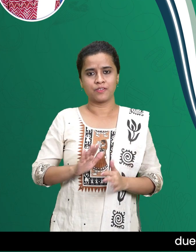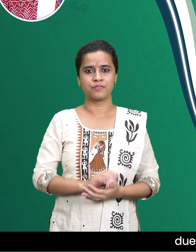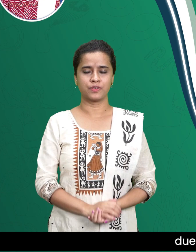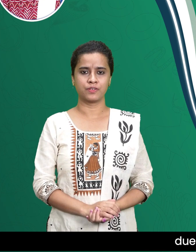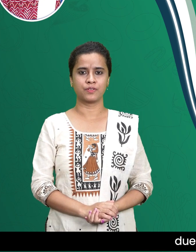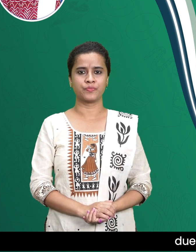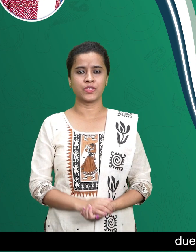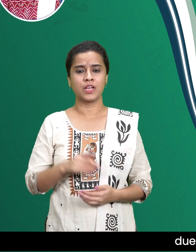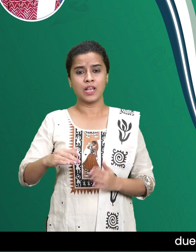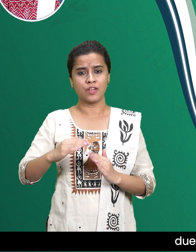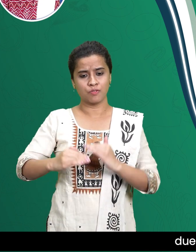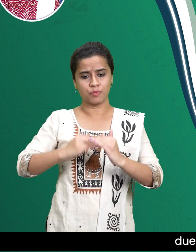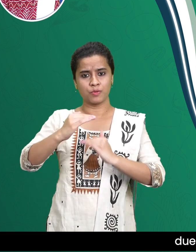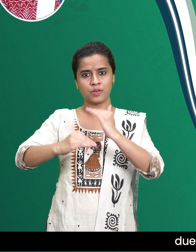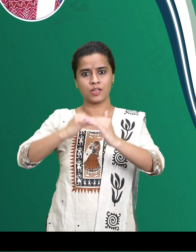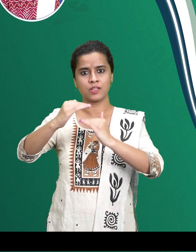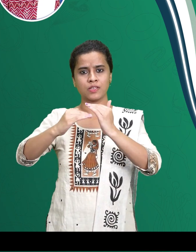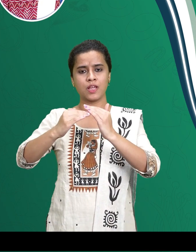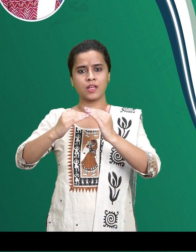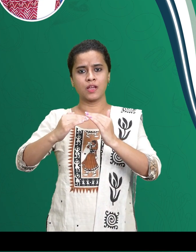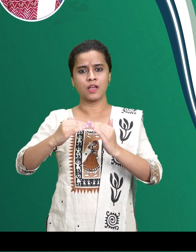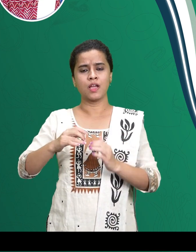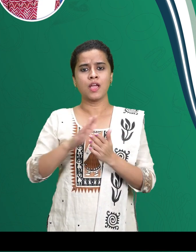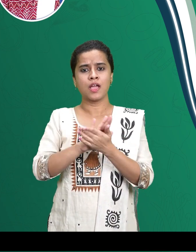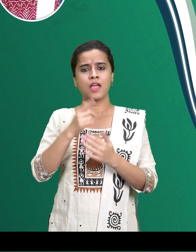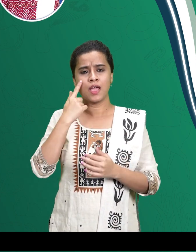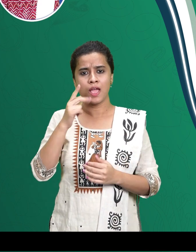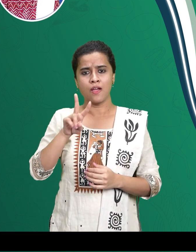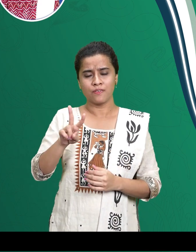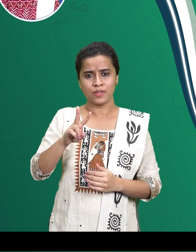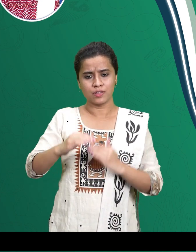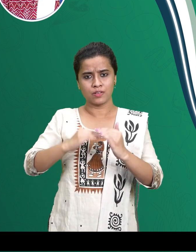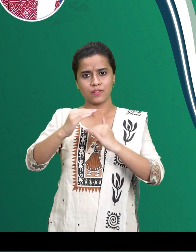to the progressive weakening of natural immunity.